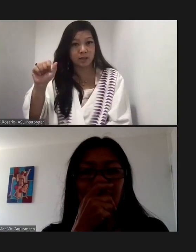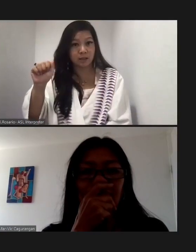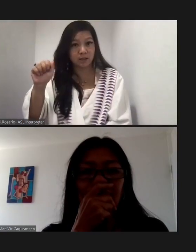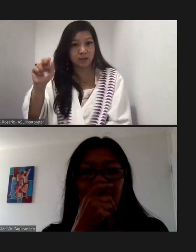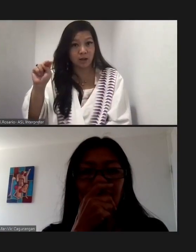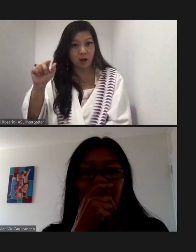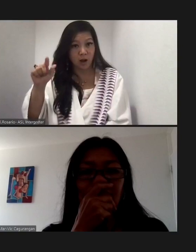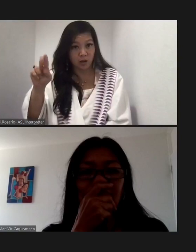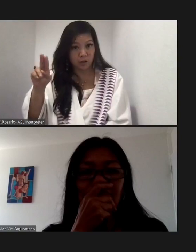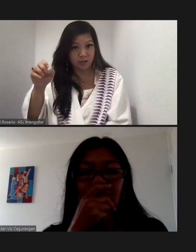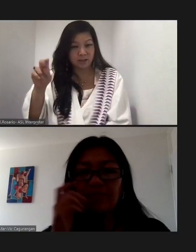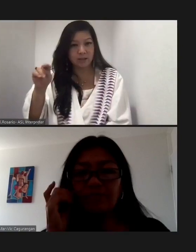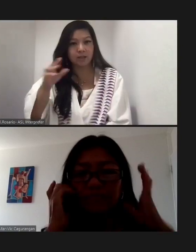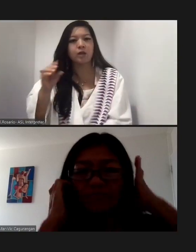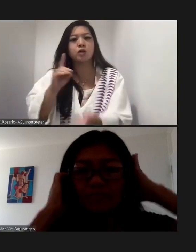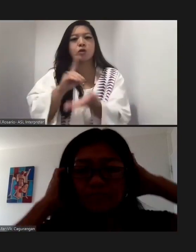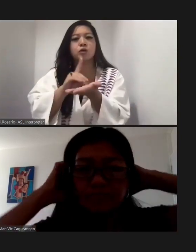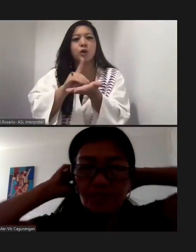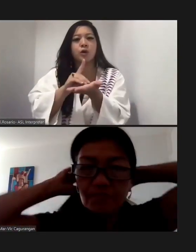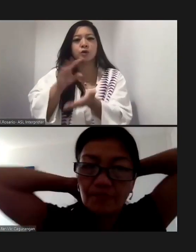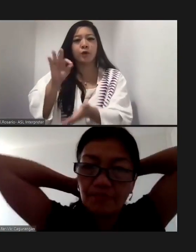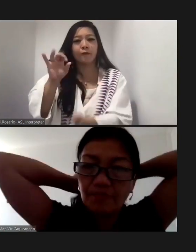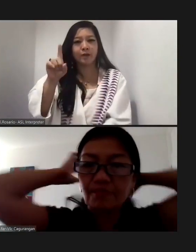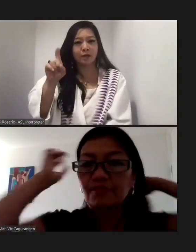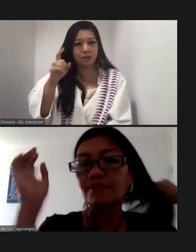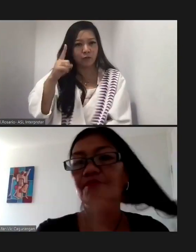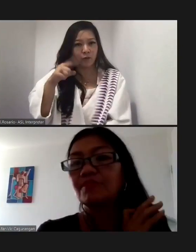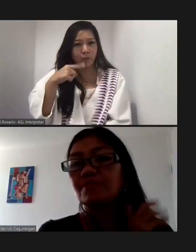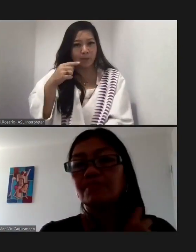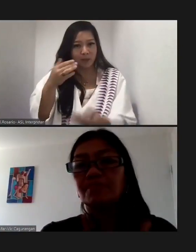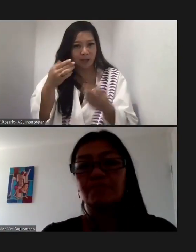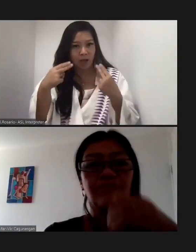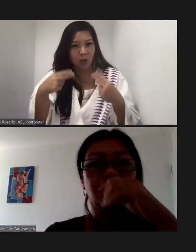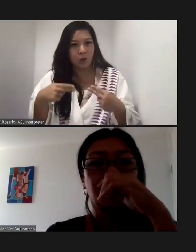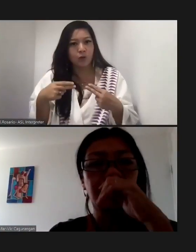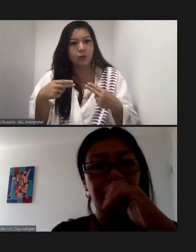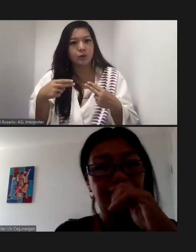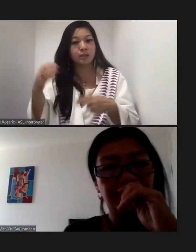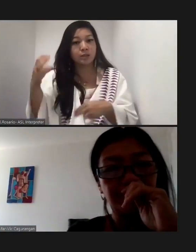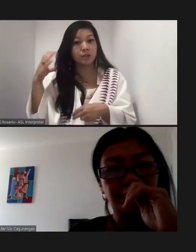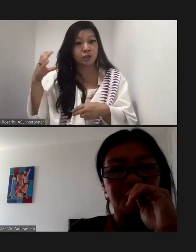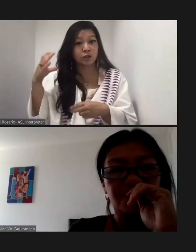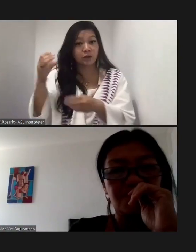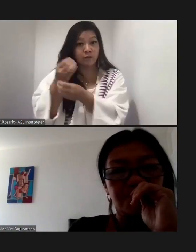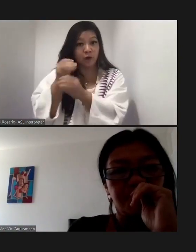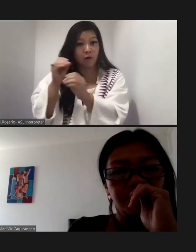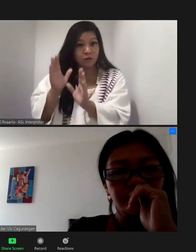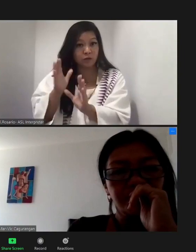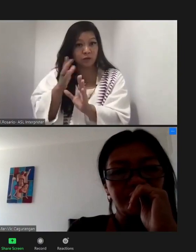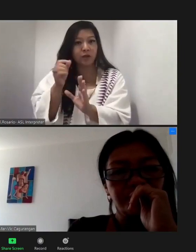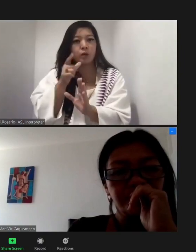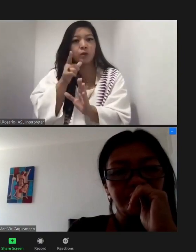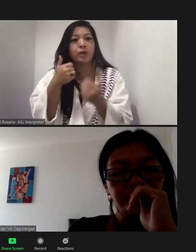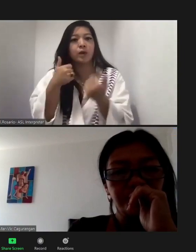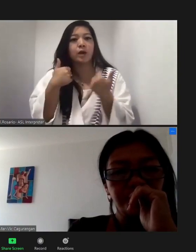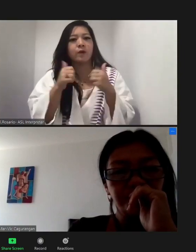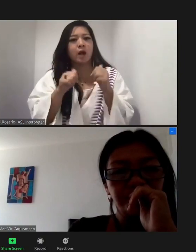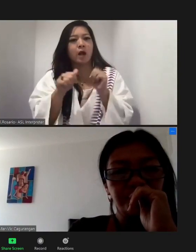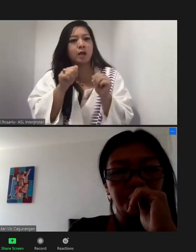Dr. Felix Cabrera, Chief Medical Officer for Public Health, as well as Acting Chief Public